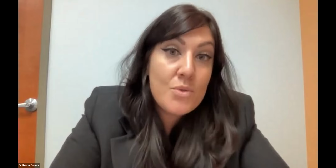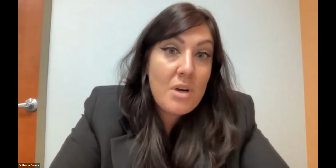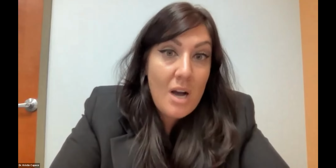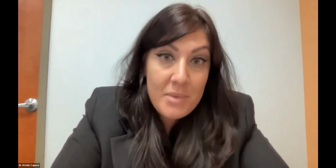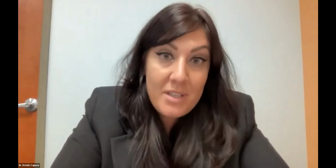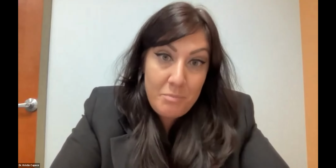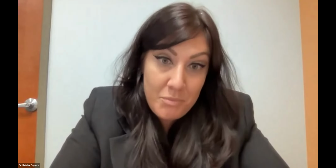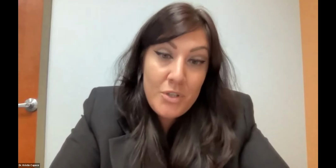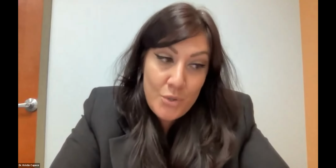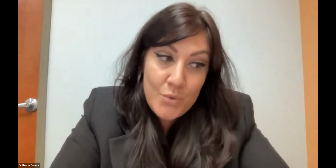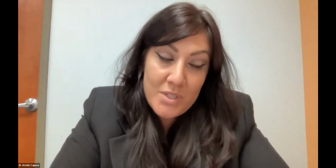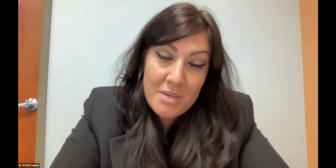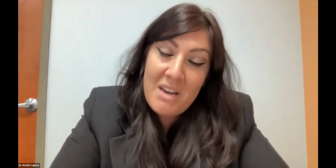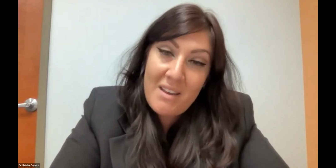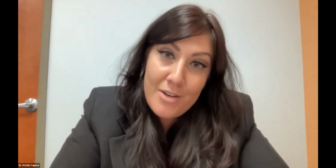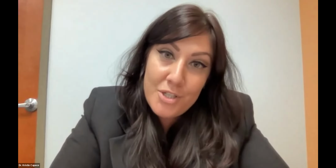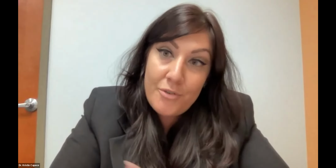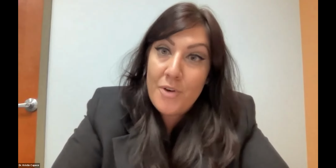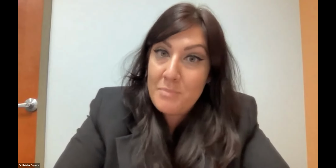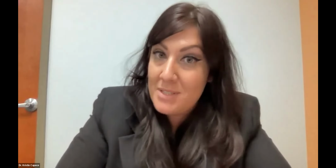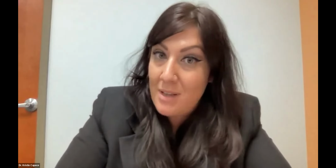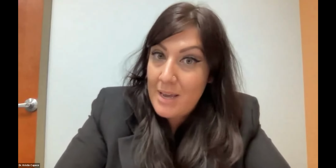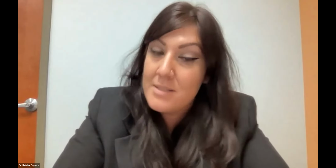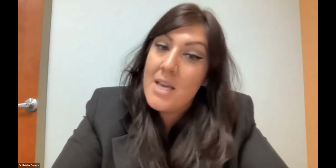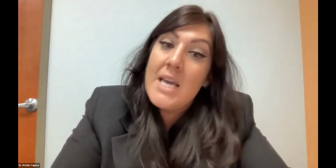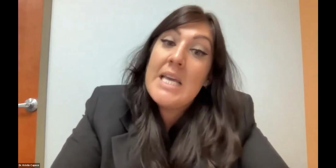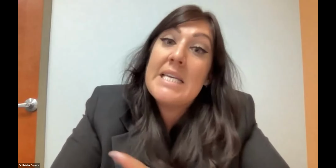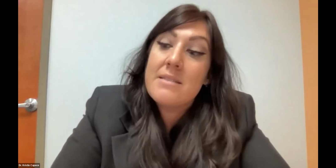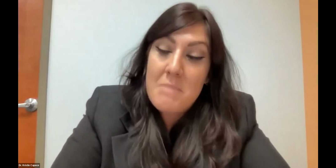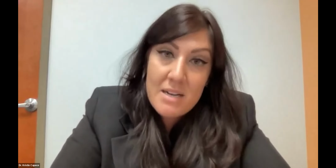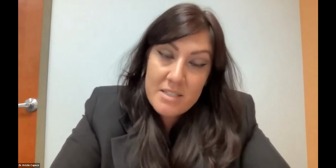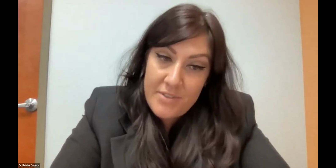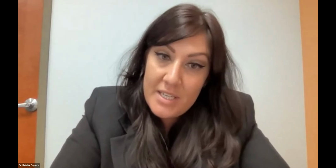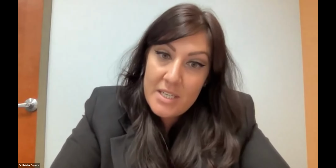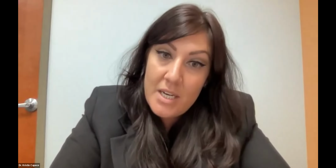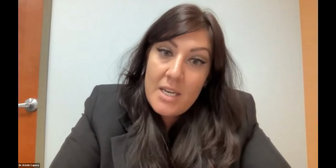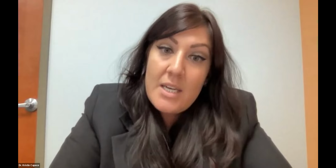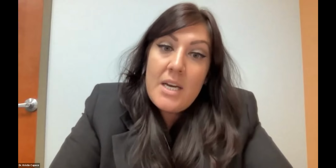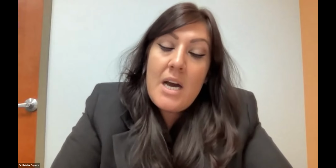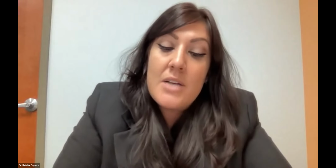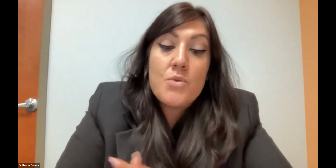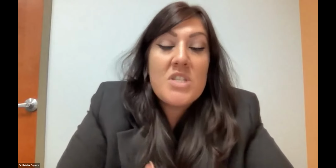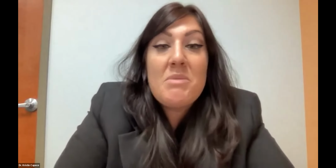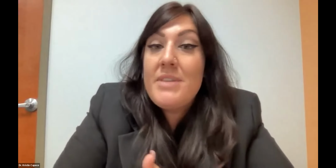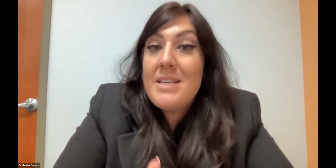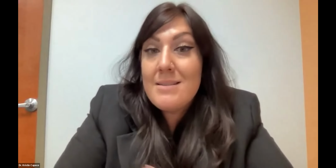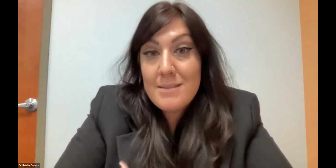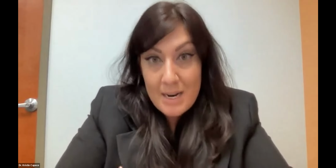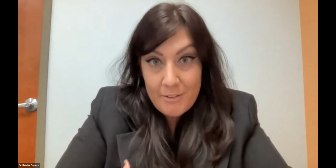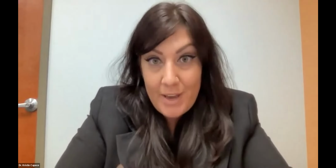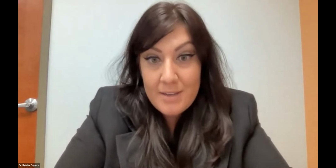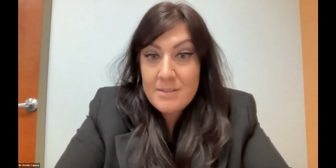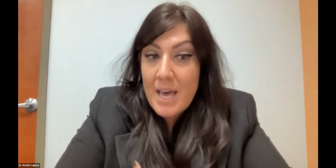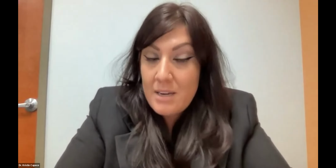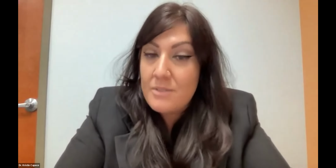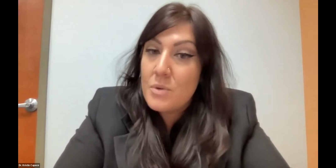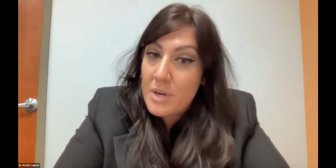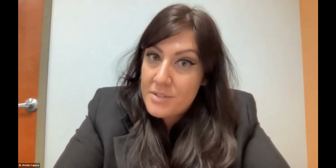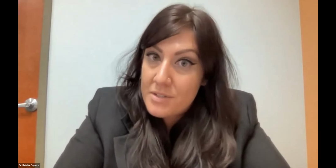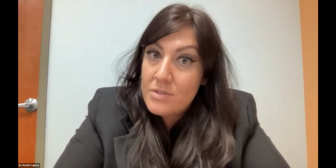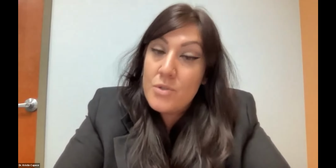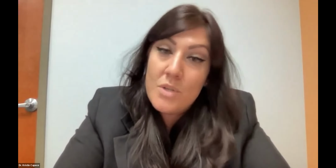the most commonly used medication from this class is tamoxifen. So some of the side effects